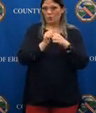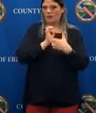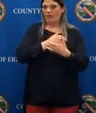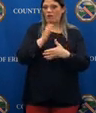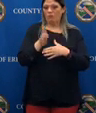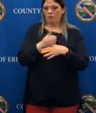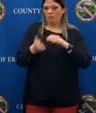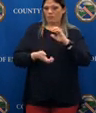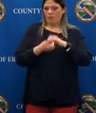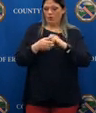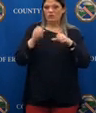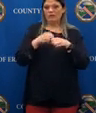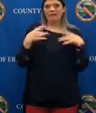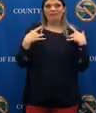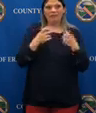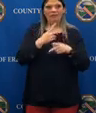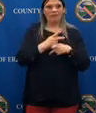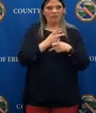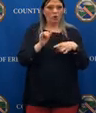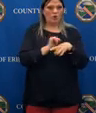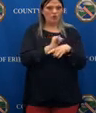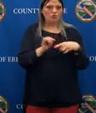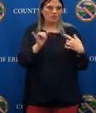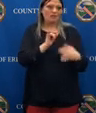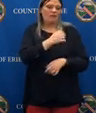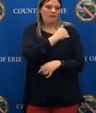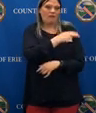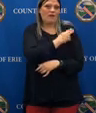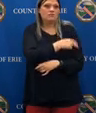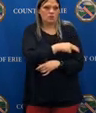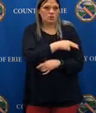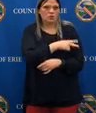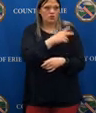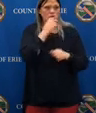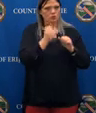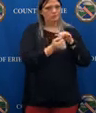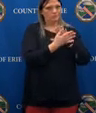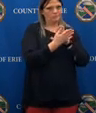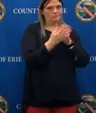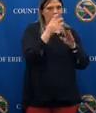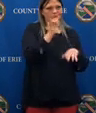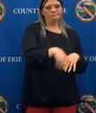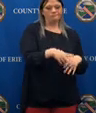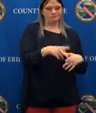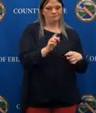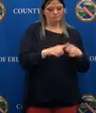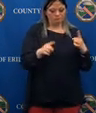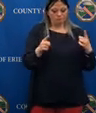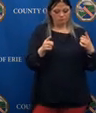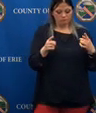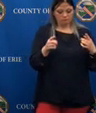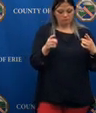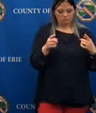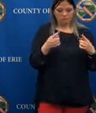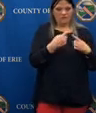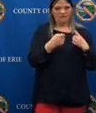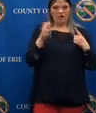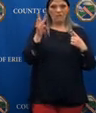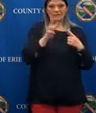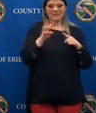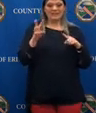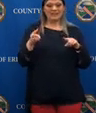partners, including in the healthcare industry, especially the hospitals, to address that. But we did want to note that of the